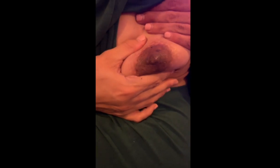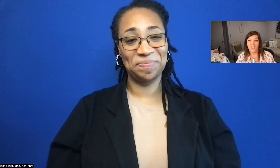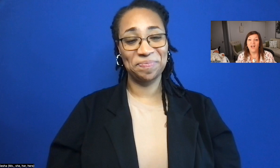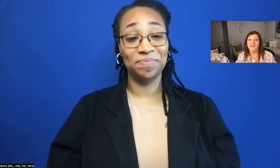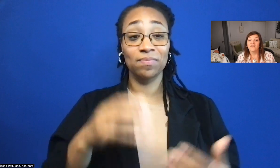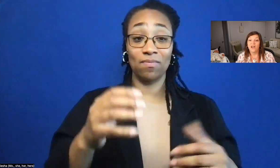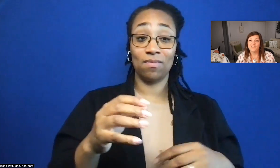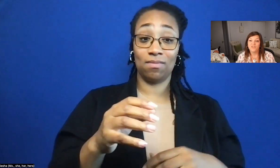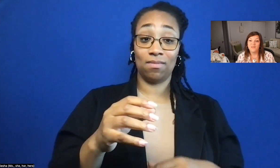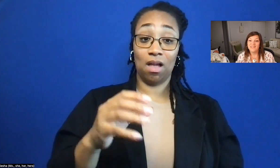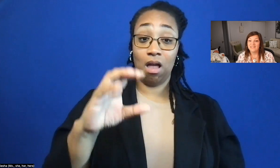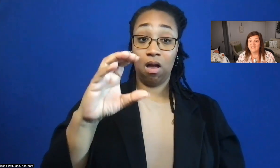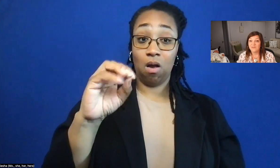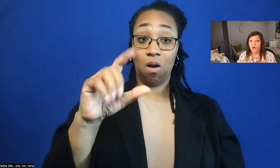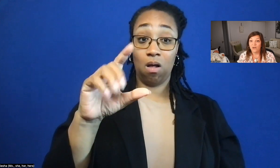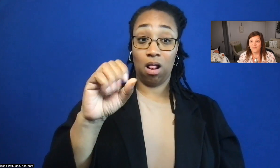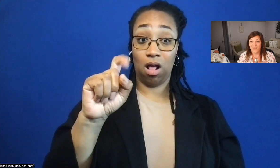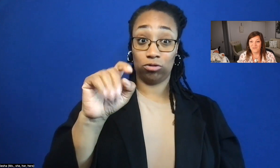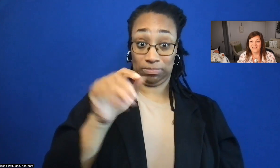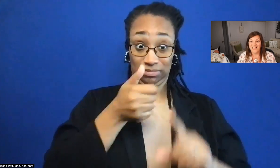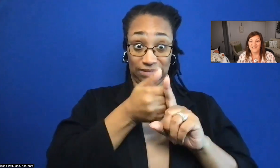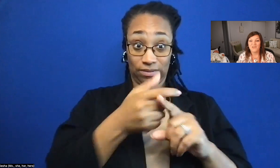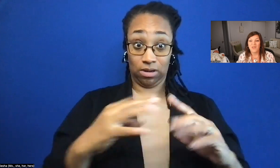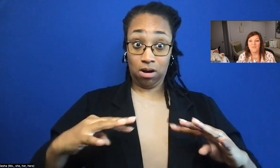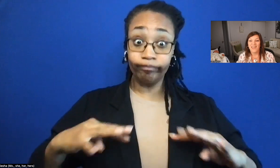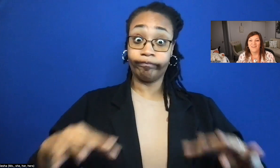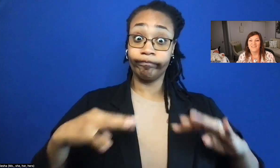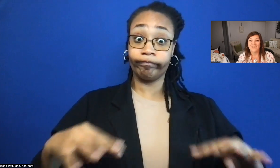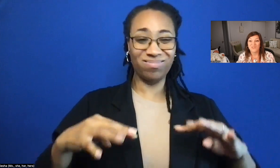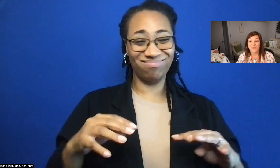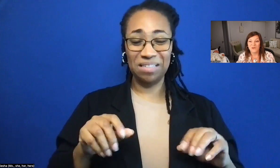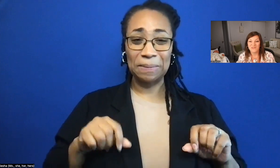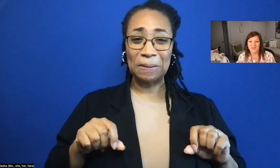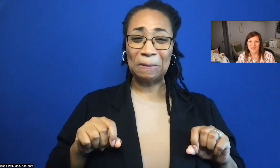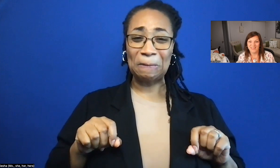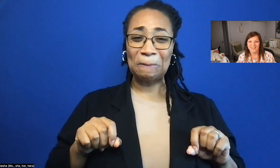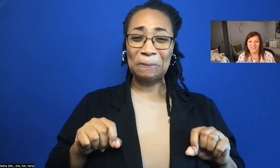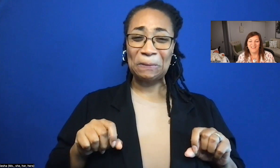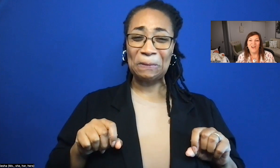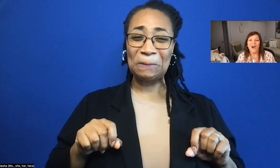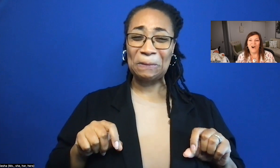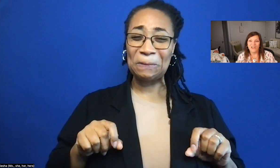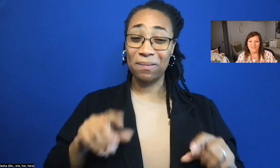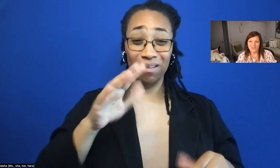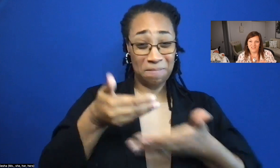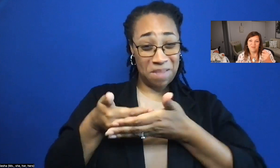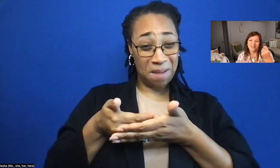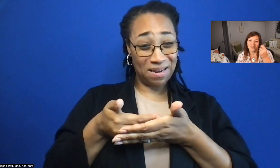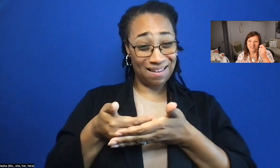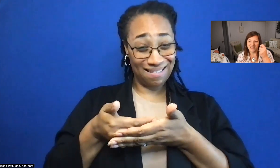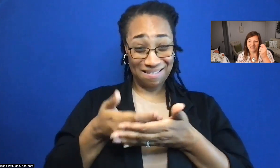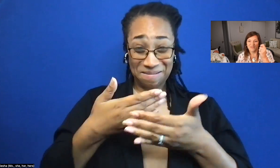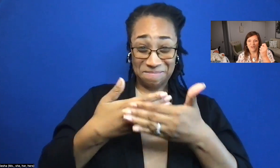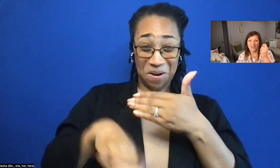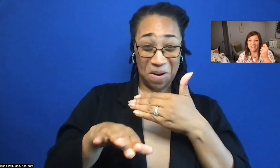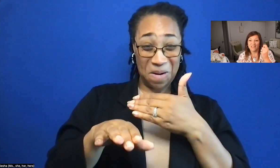Perfect. Colostrum is in small amounts as your baby has a small stomach. All of our stomachs are the